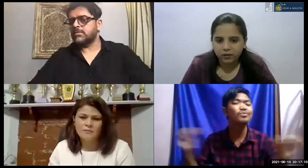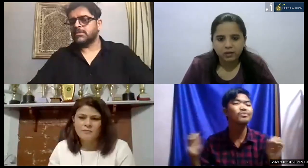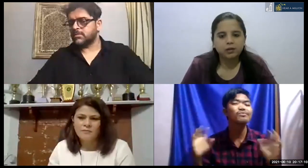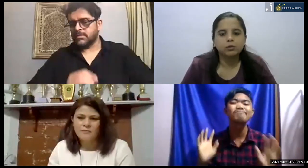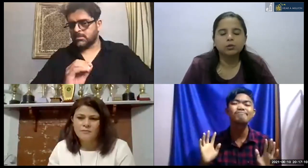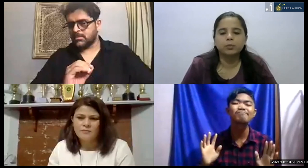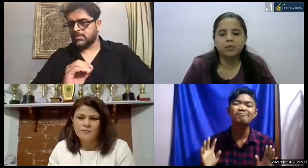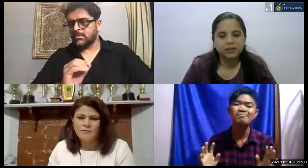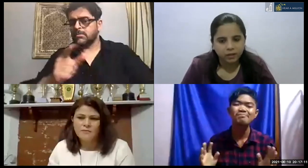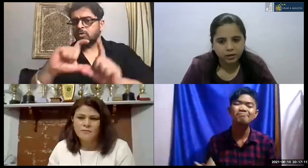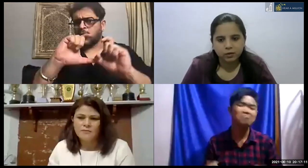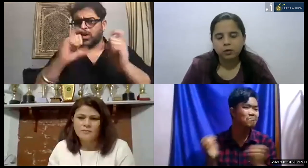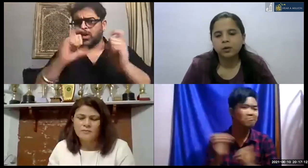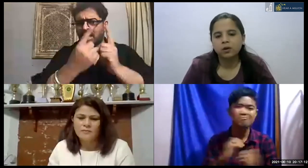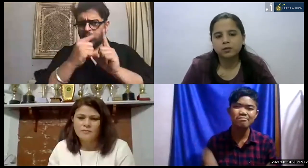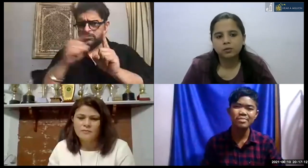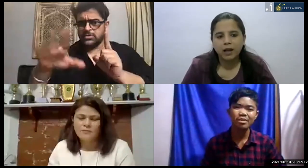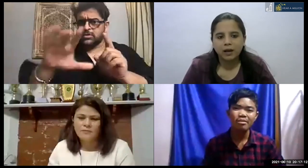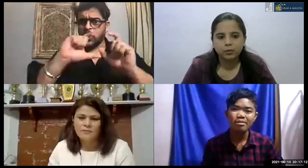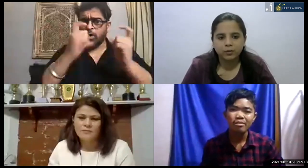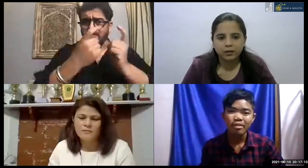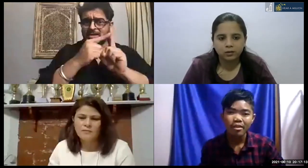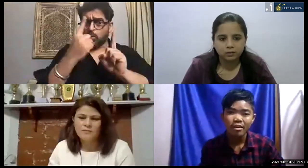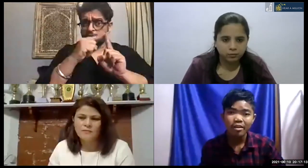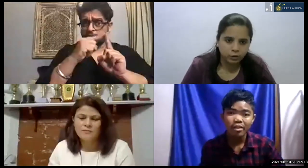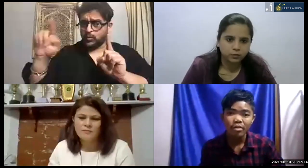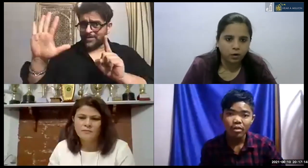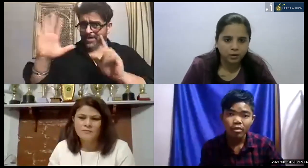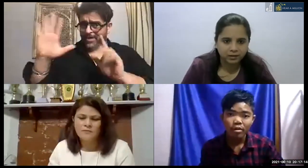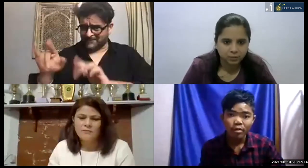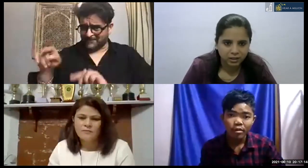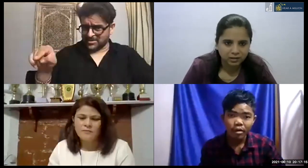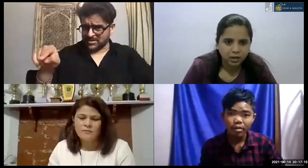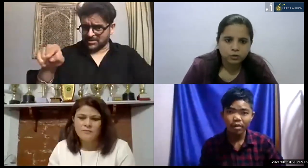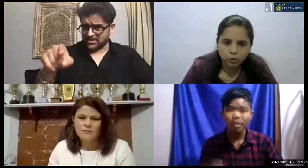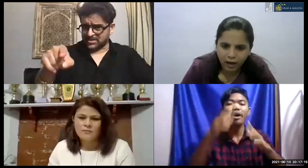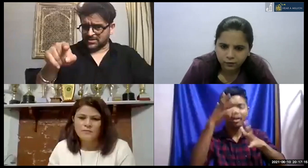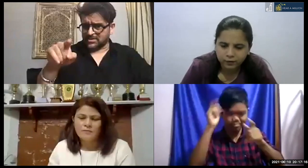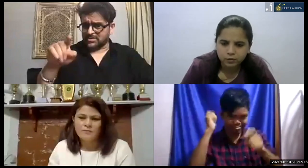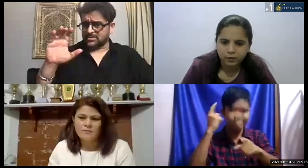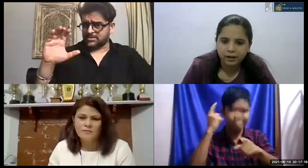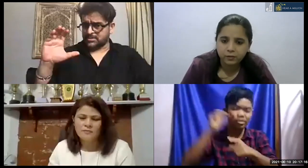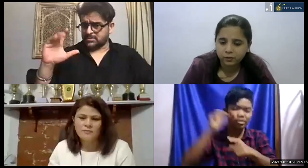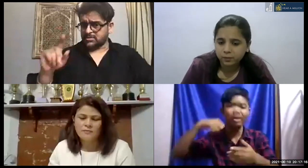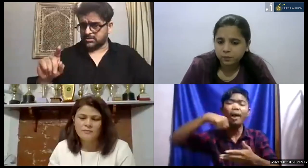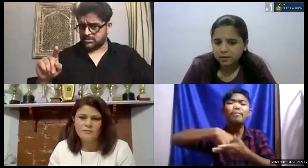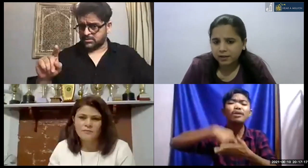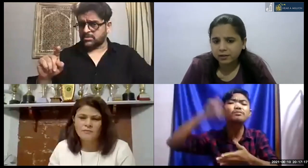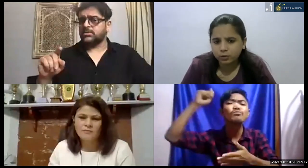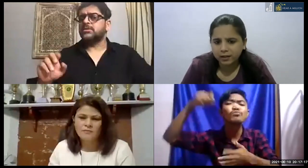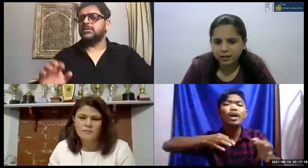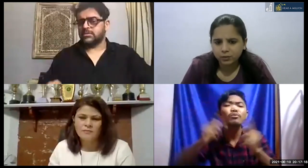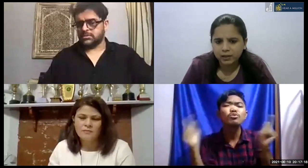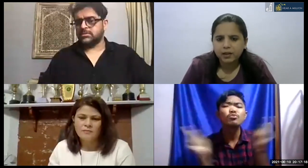very difficult to provide the videos and all, because we have to provide all videos for all other subjects. So you have 1st to 5th